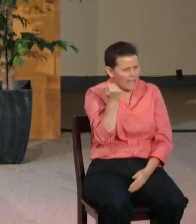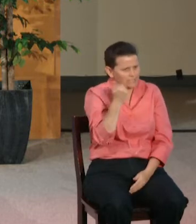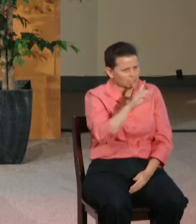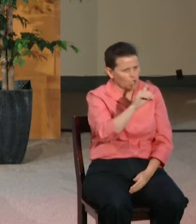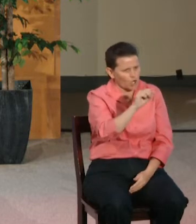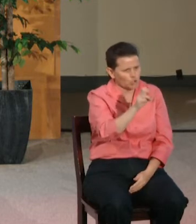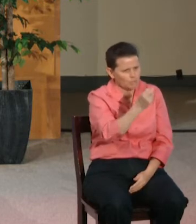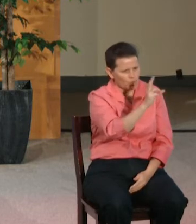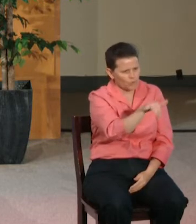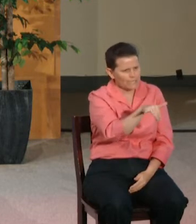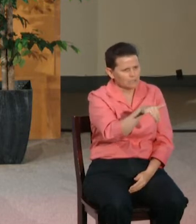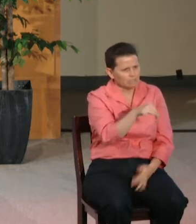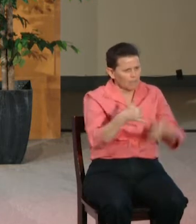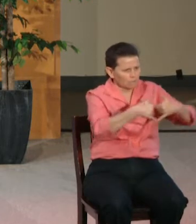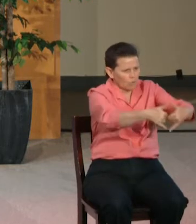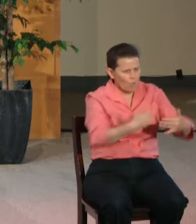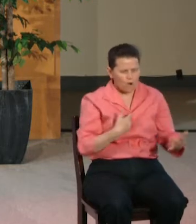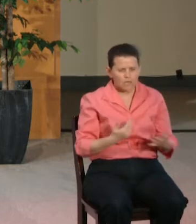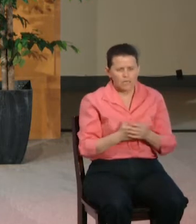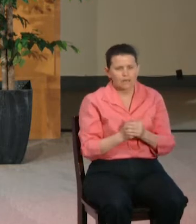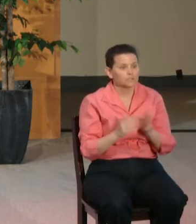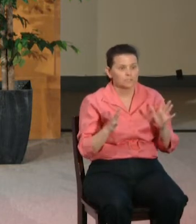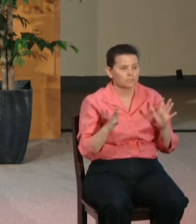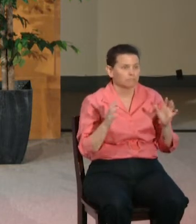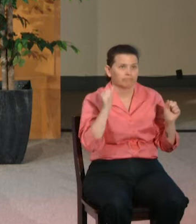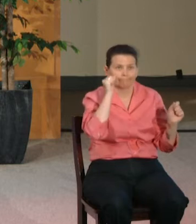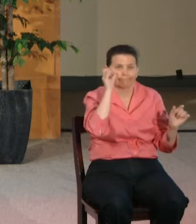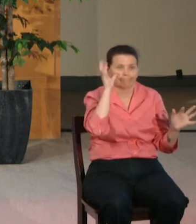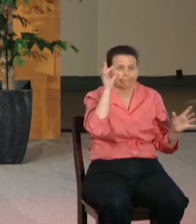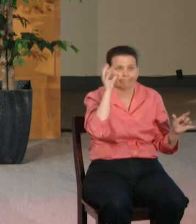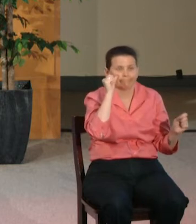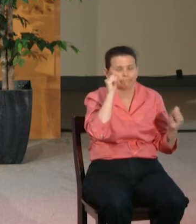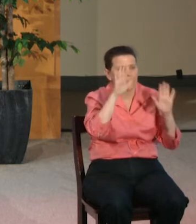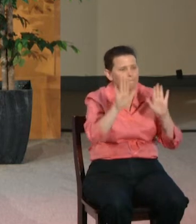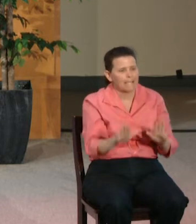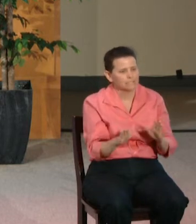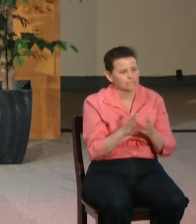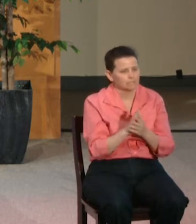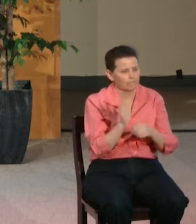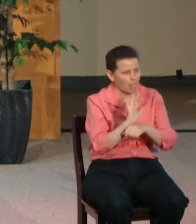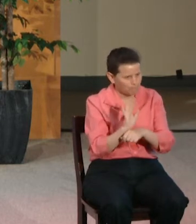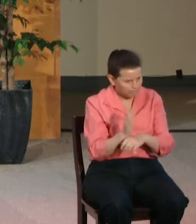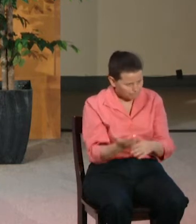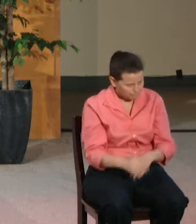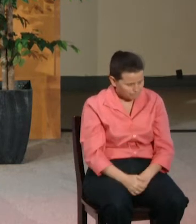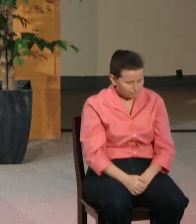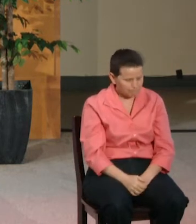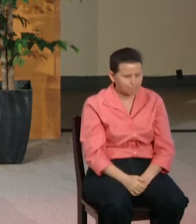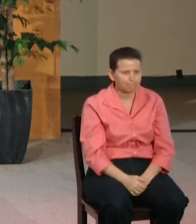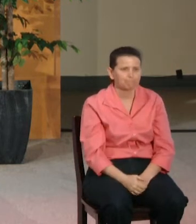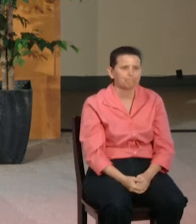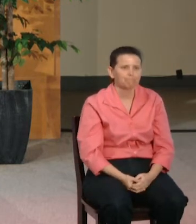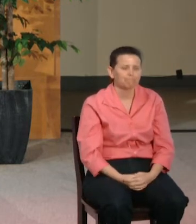an absolutely stunningly beautiful film. It's beautifully filmed. It's just gorgeous to look